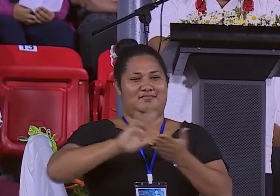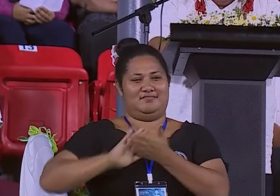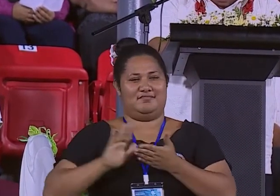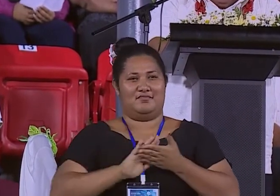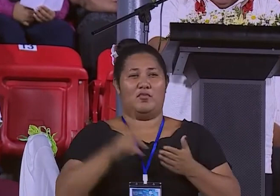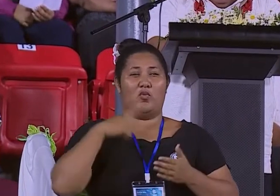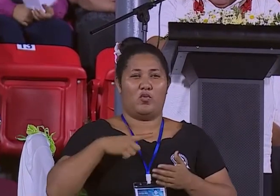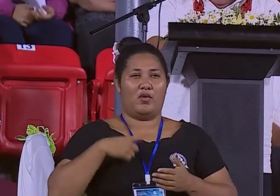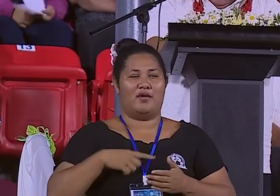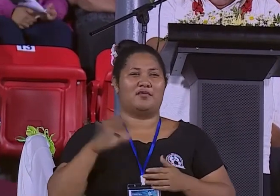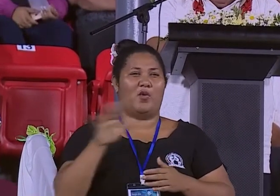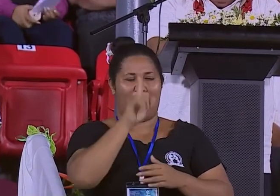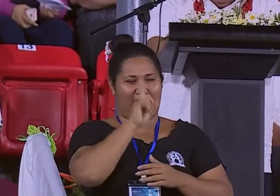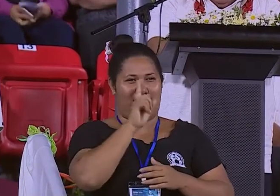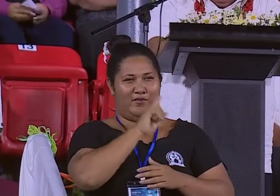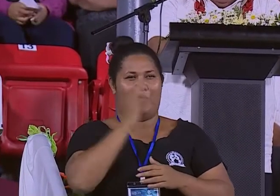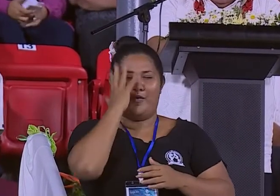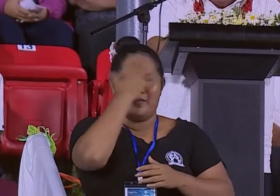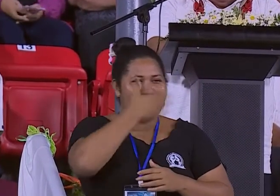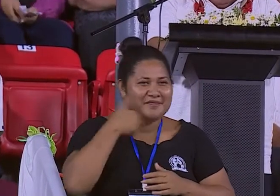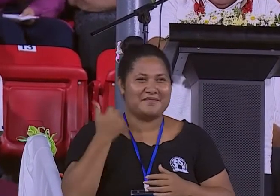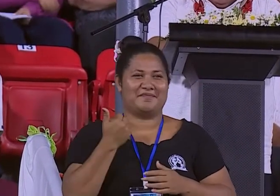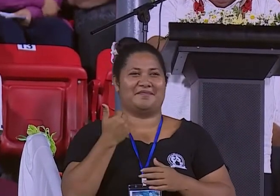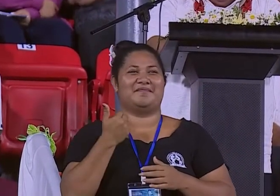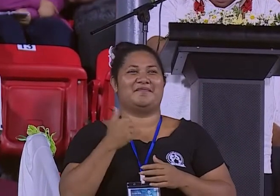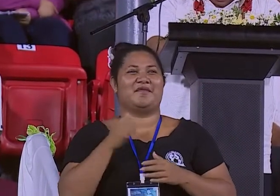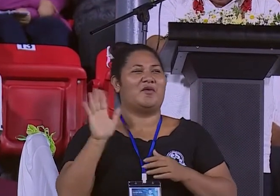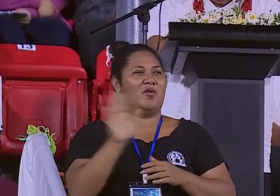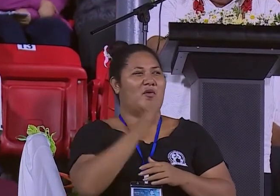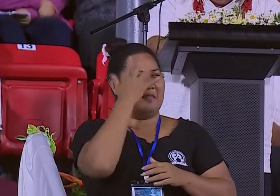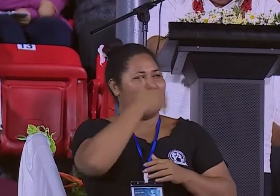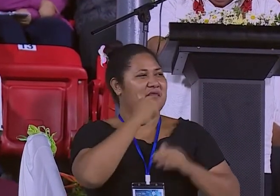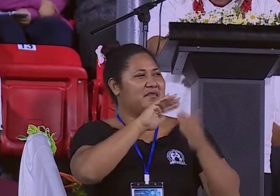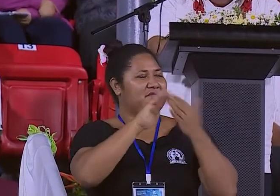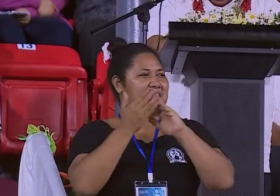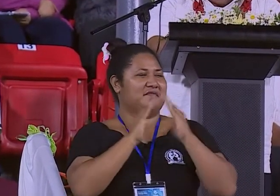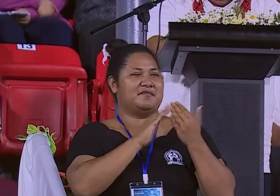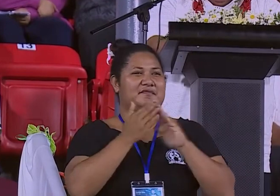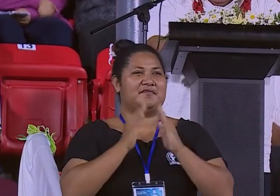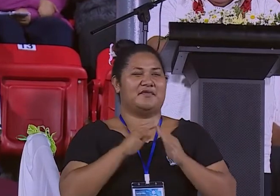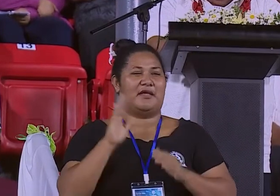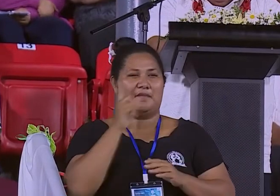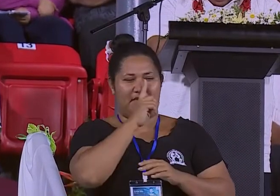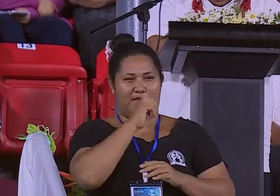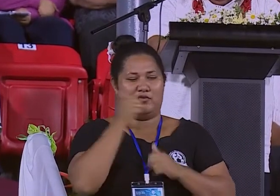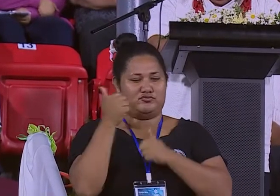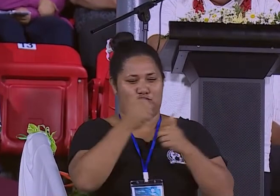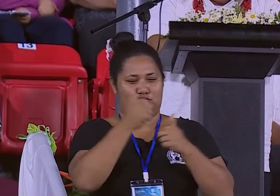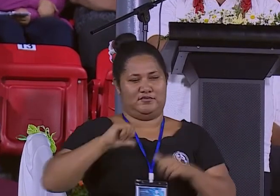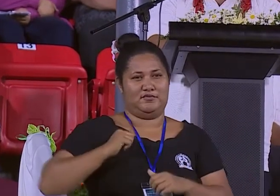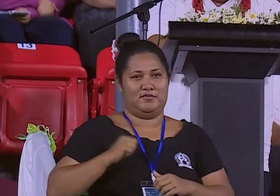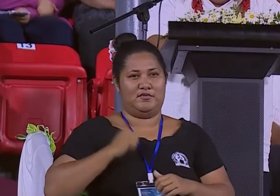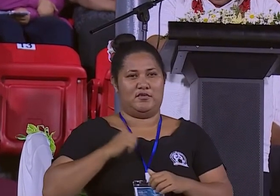Ona tangata e au lele I ona atu whalenga e tau sa fia mā mio pūlea.